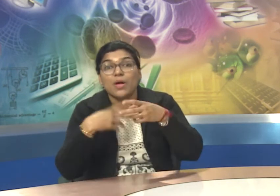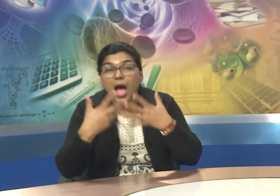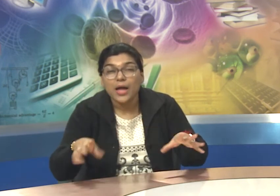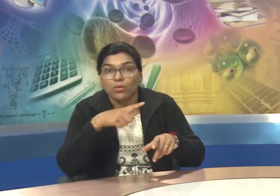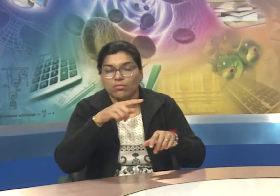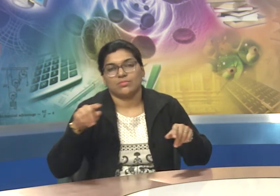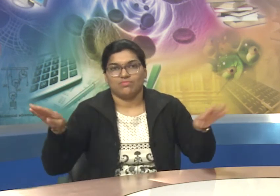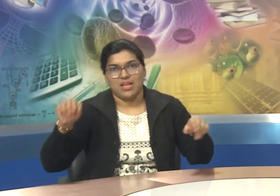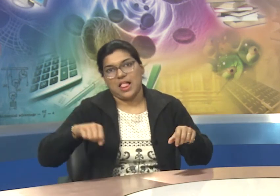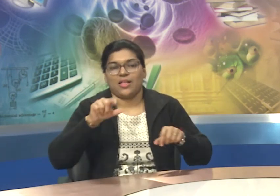which eat